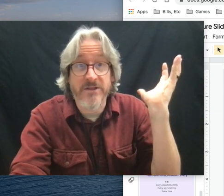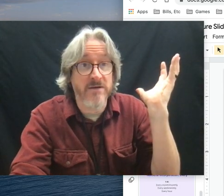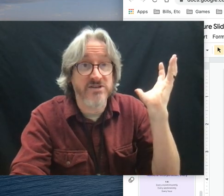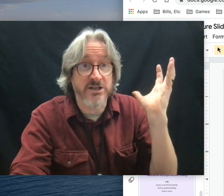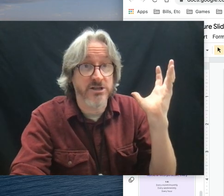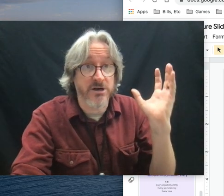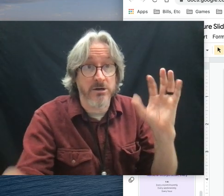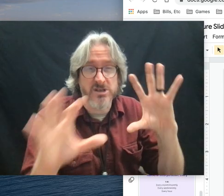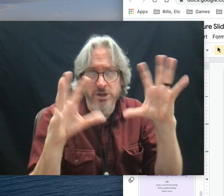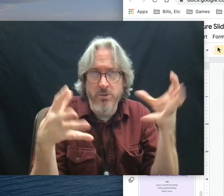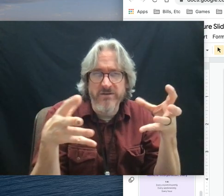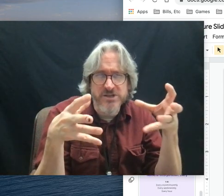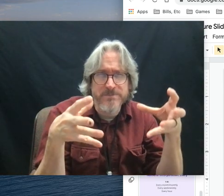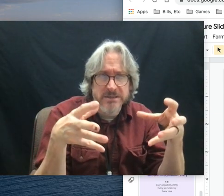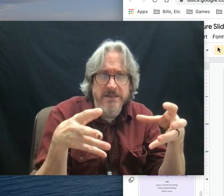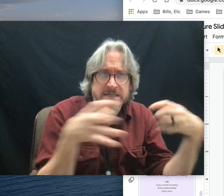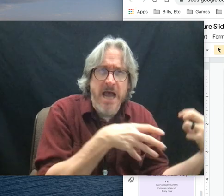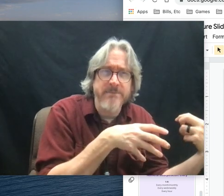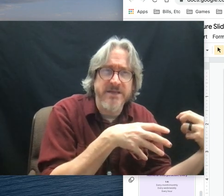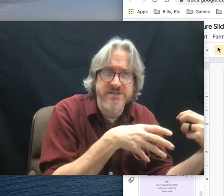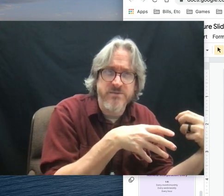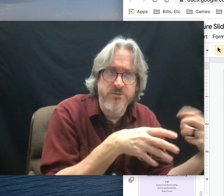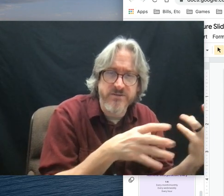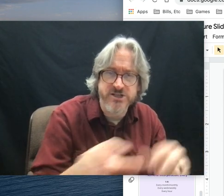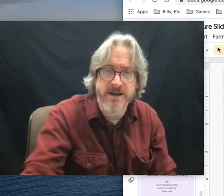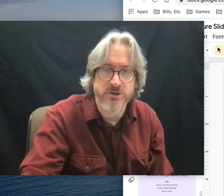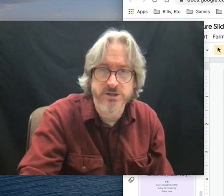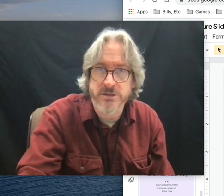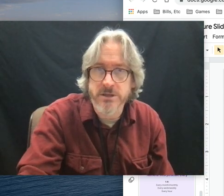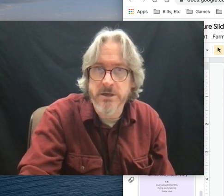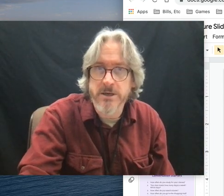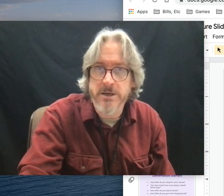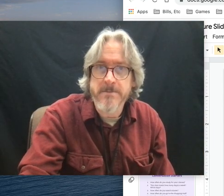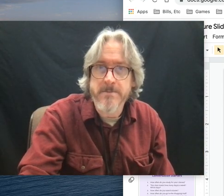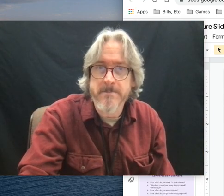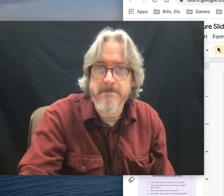And then the conversation starters. So we've just built on the time things from the previous chapters.